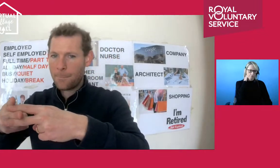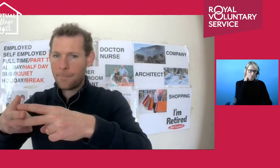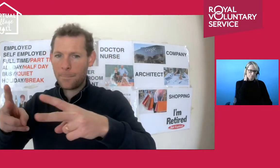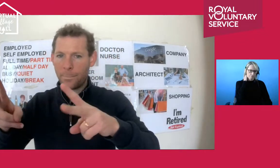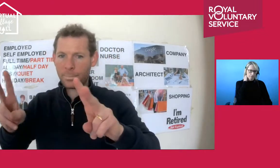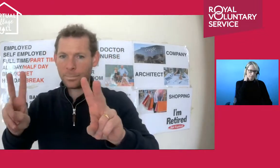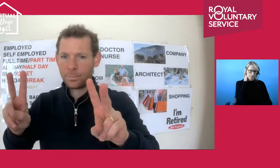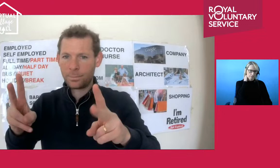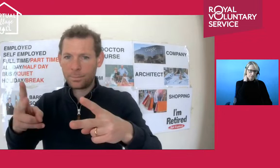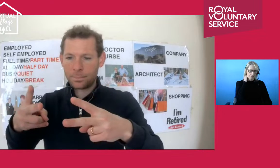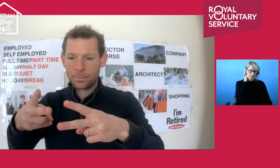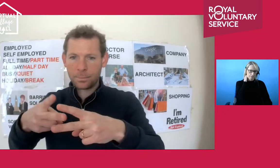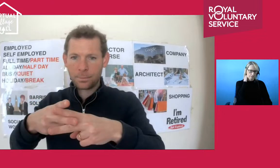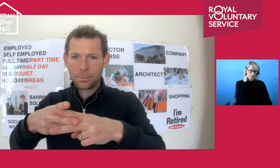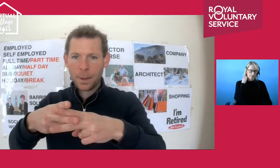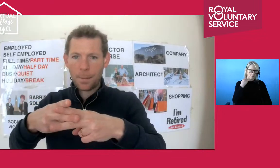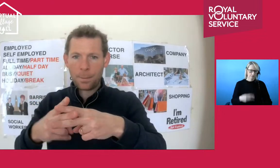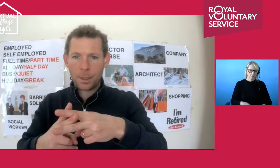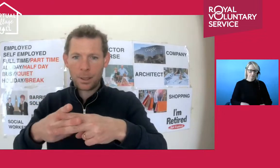plumber.